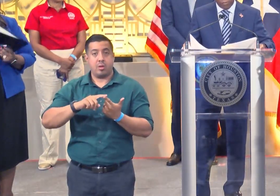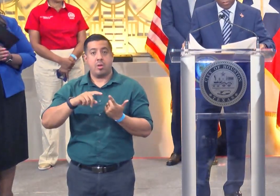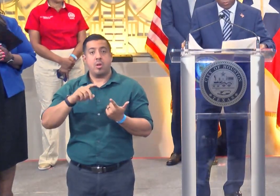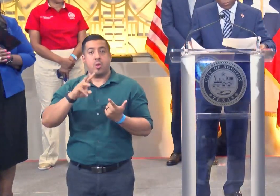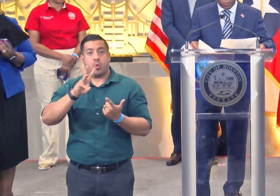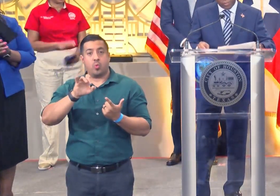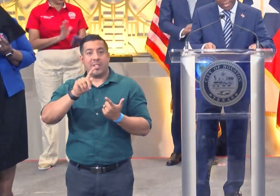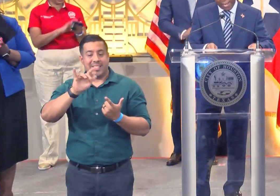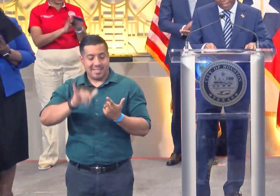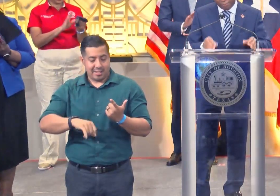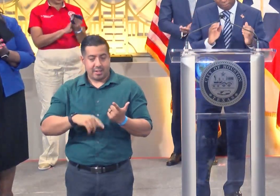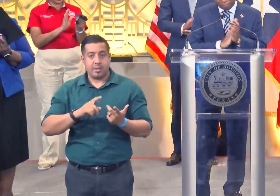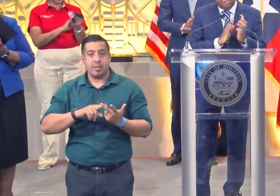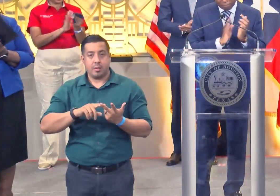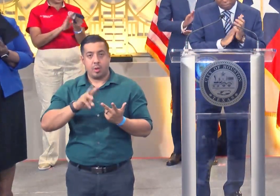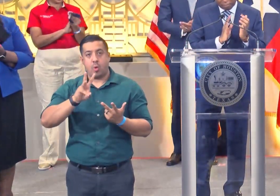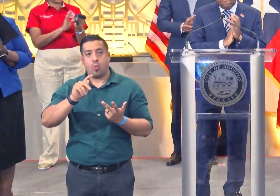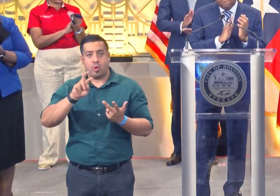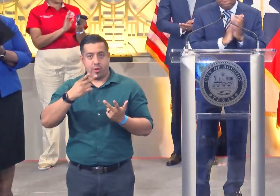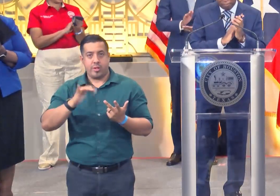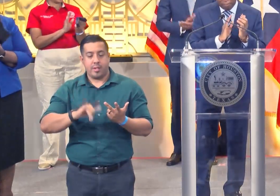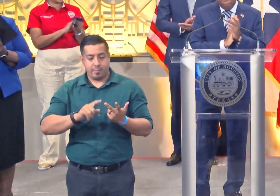Wheatley.